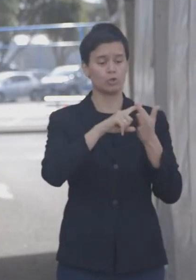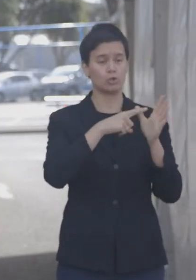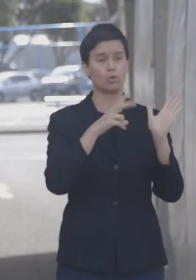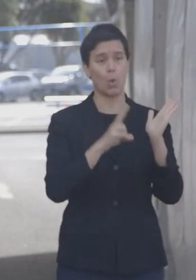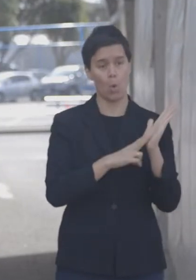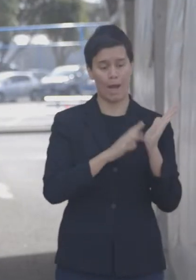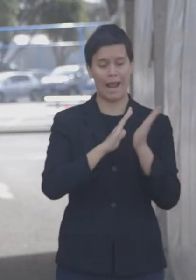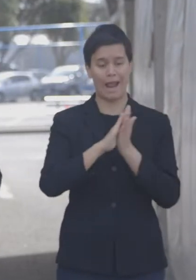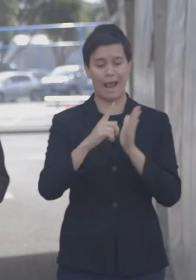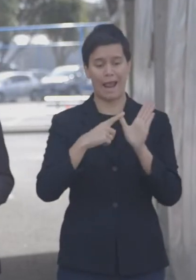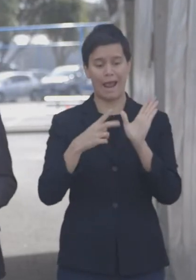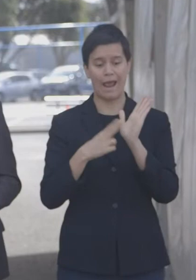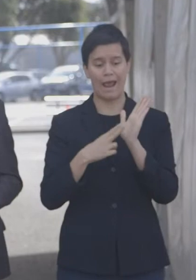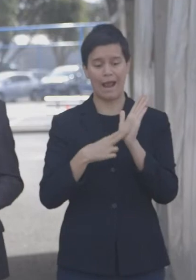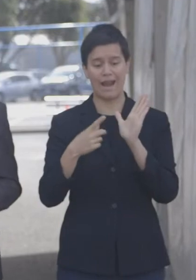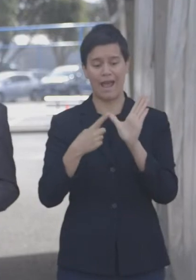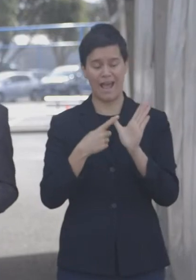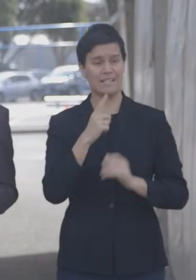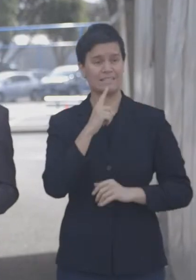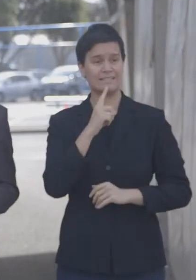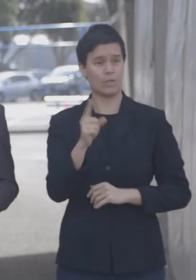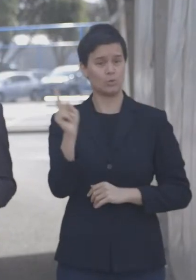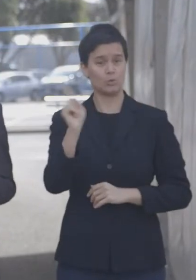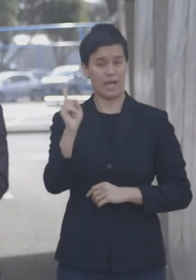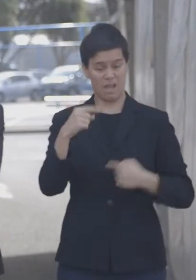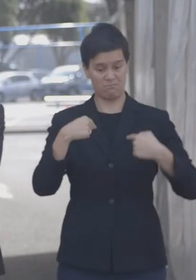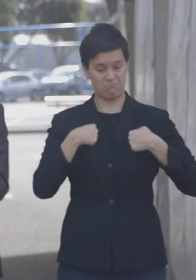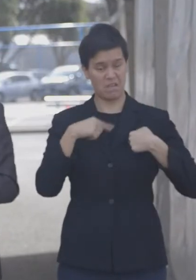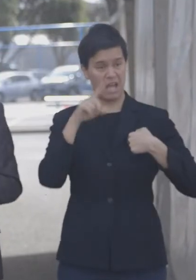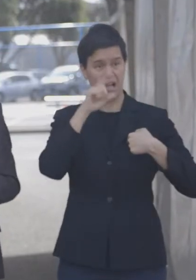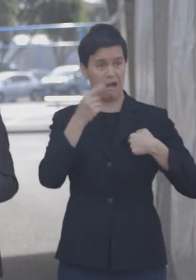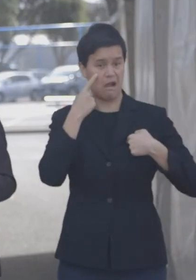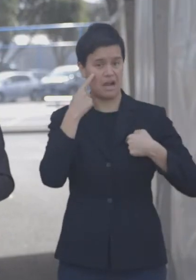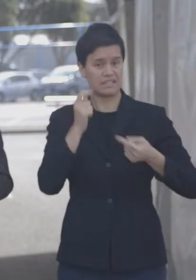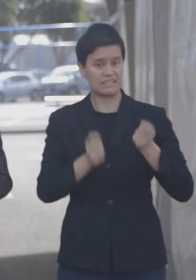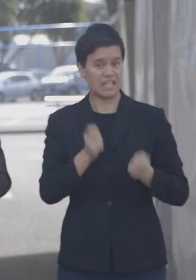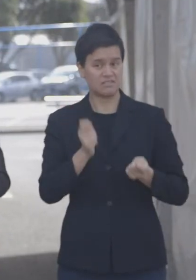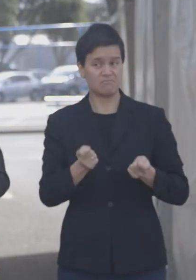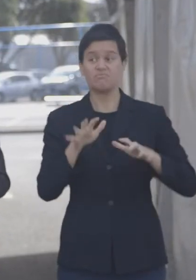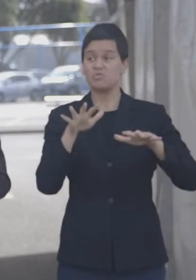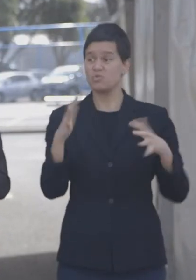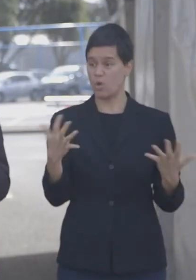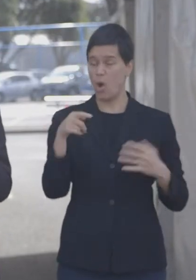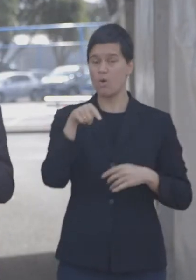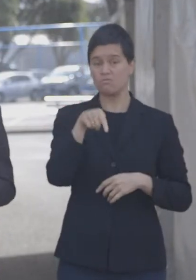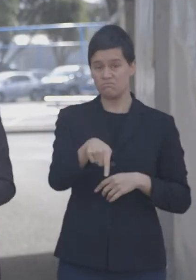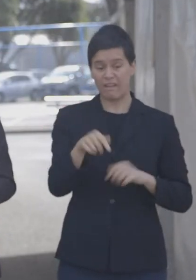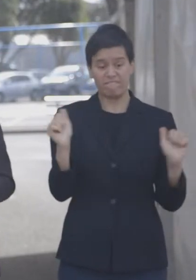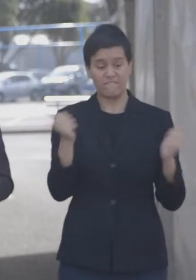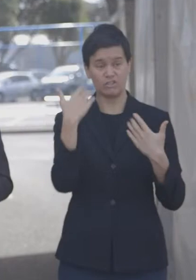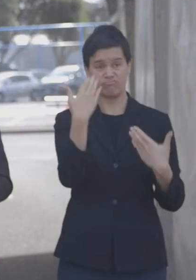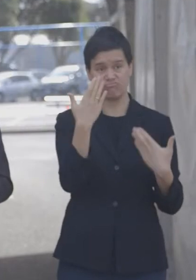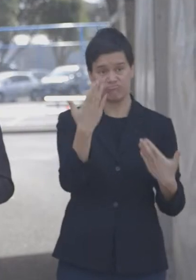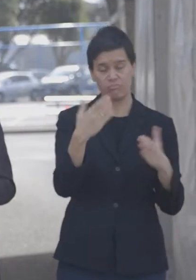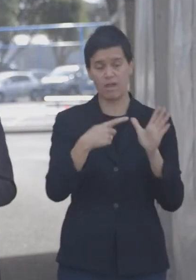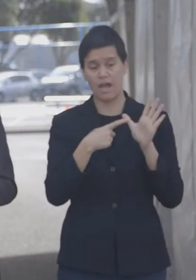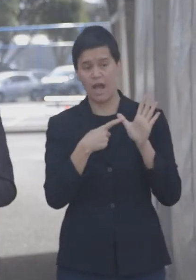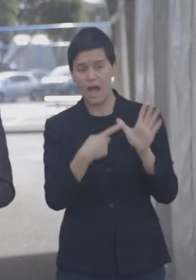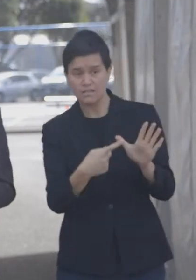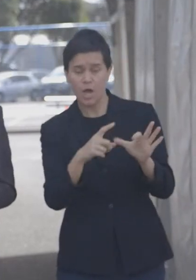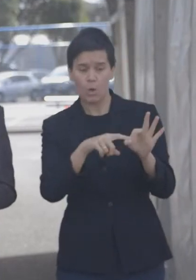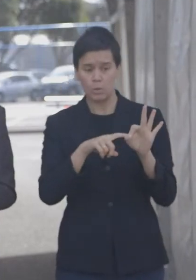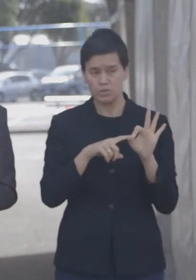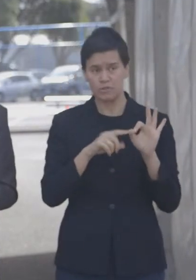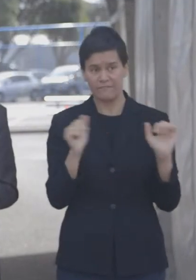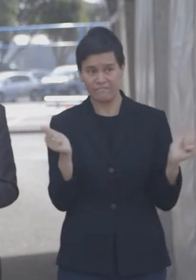do have a swab today, and so I will be making myself available for a swab after this, and if you're interested in checking